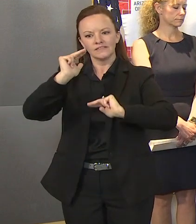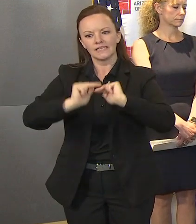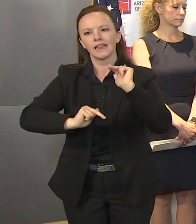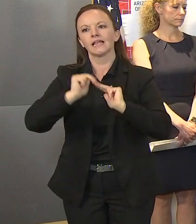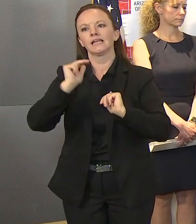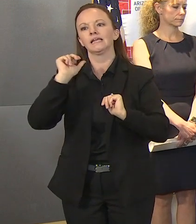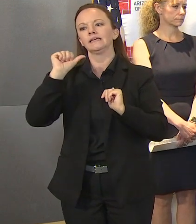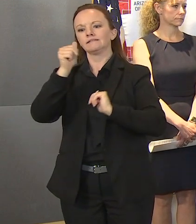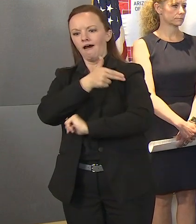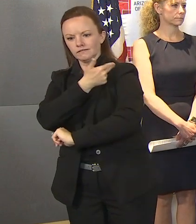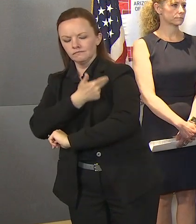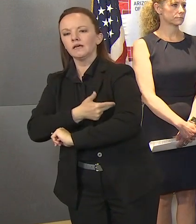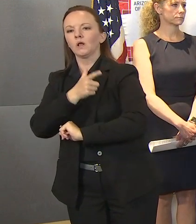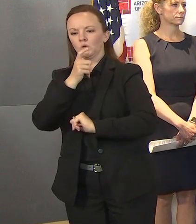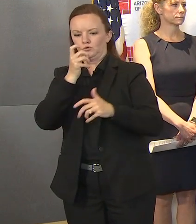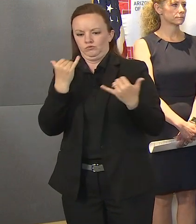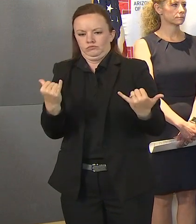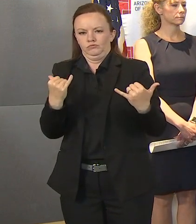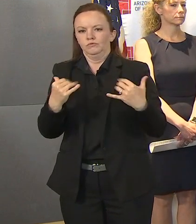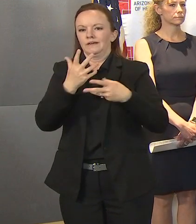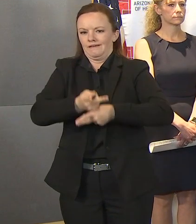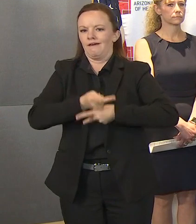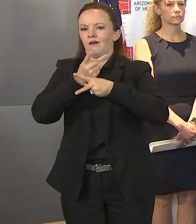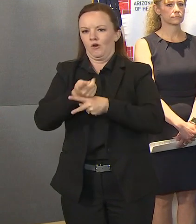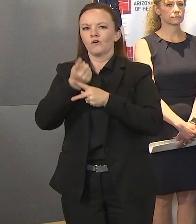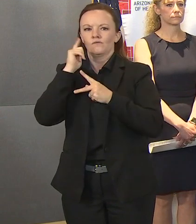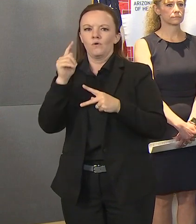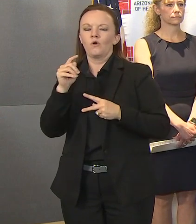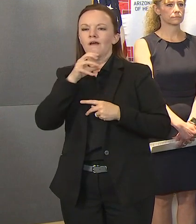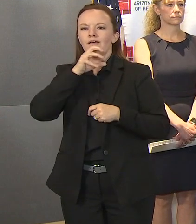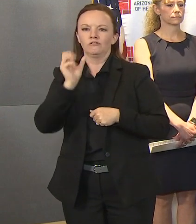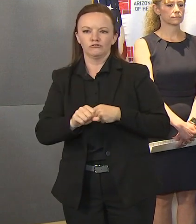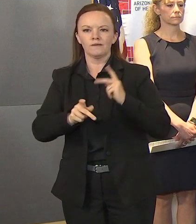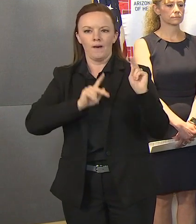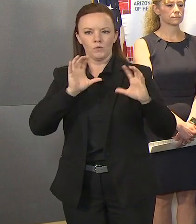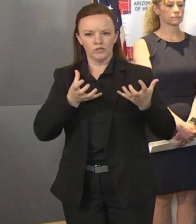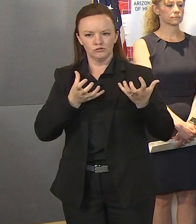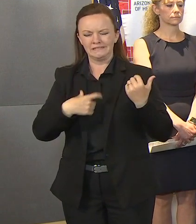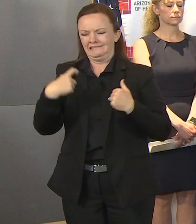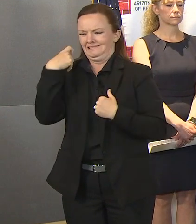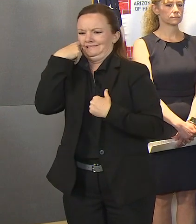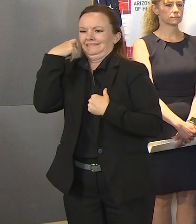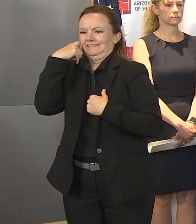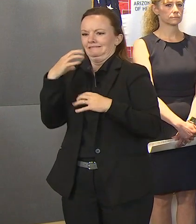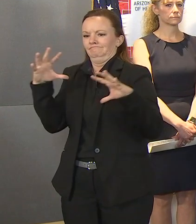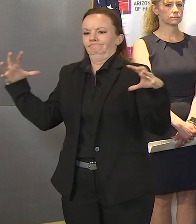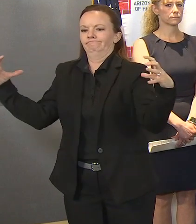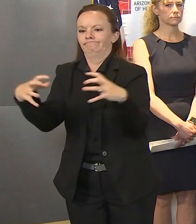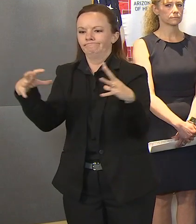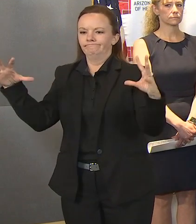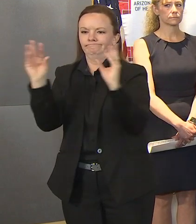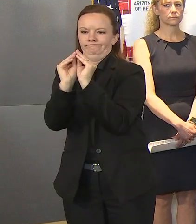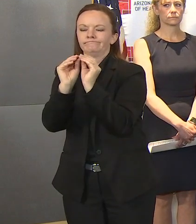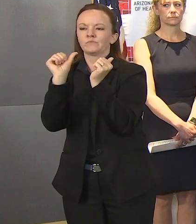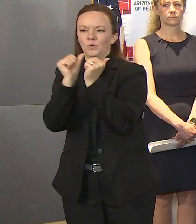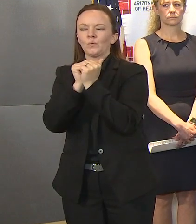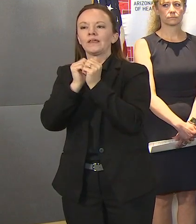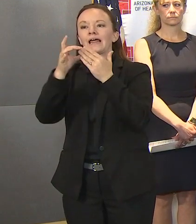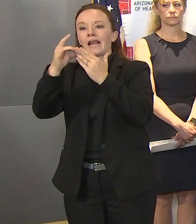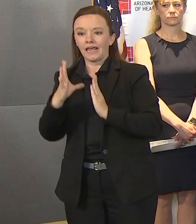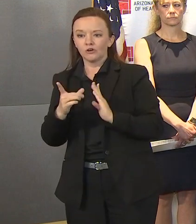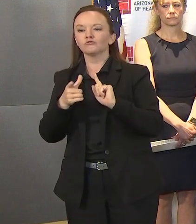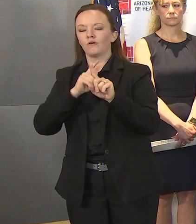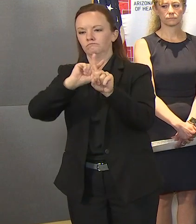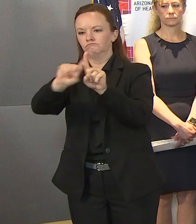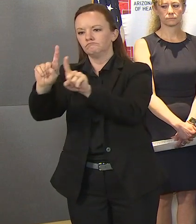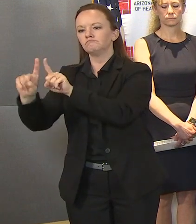population. Moments ago, I met with leaders of these facilities across our state to ensure they are